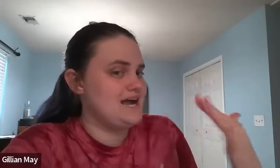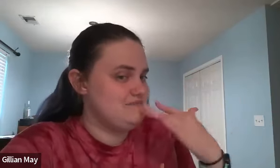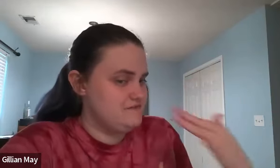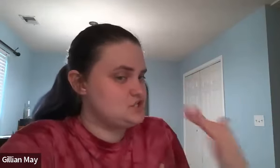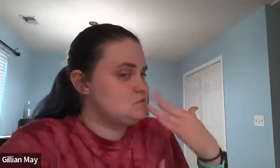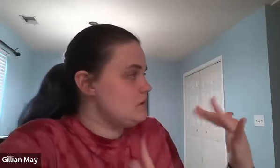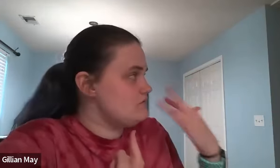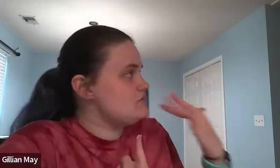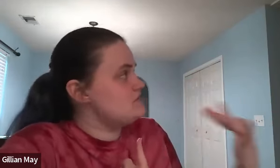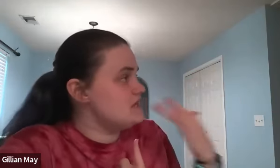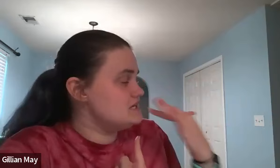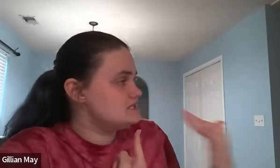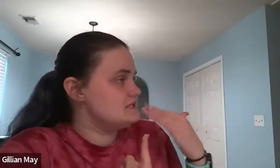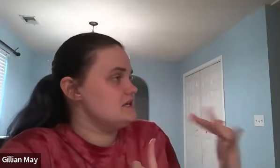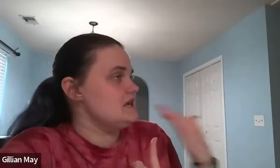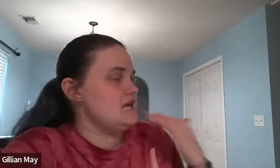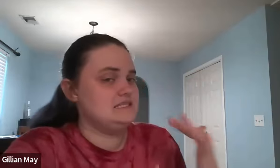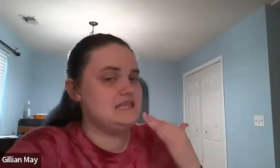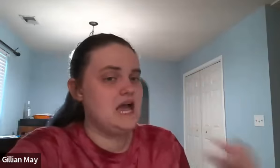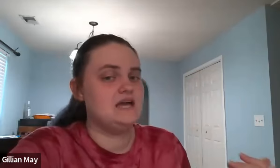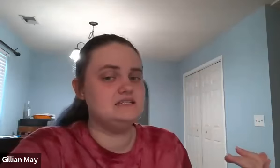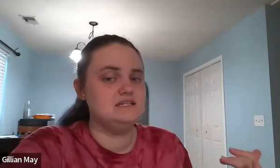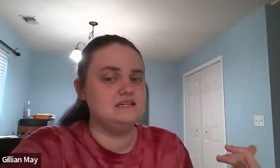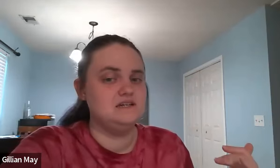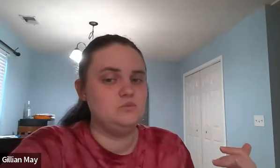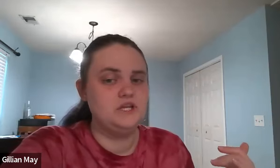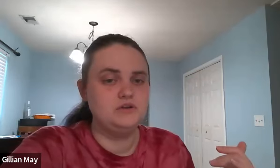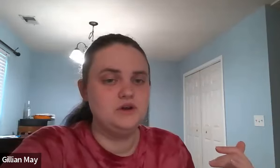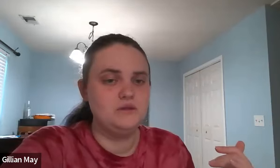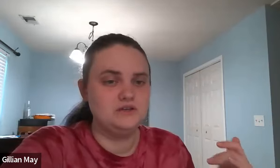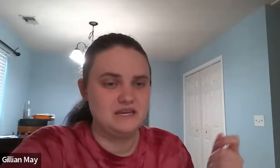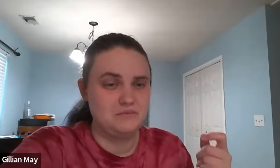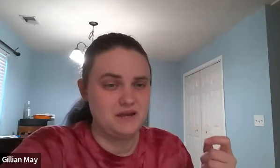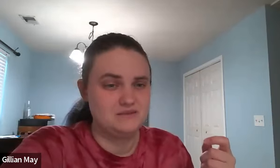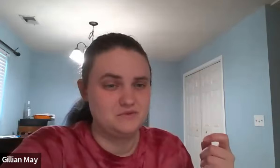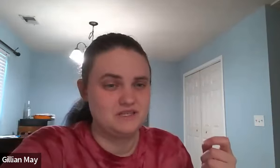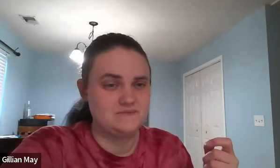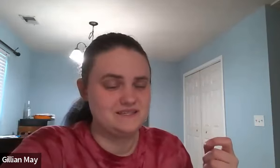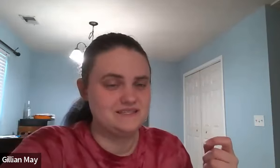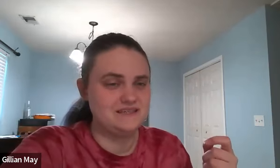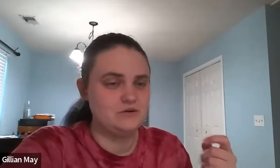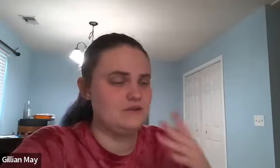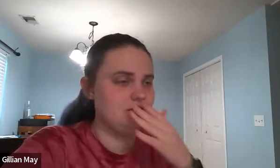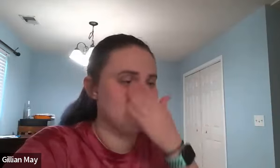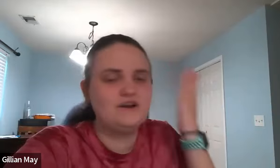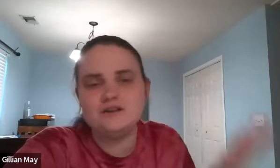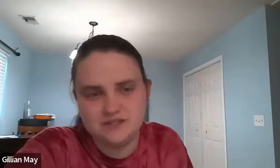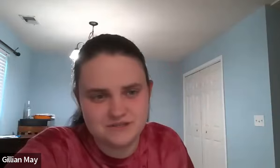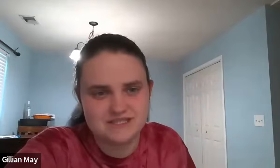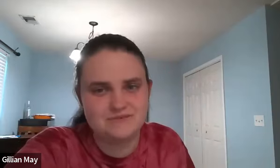My visual of this is that when like you take a bite of something really spicy, or like, in cartoons and stuff,